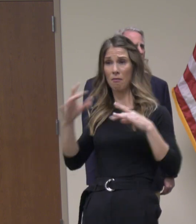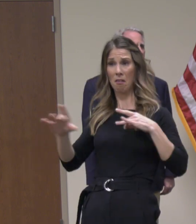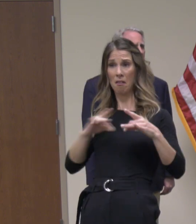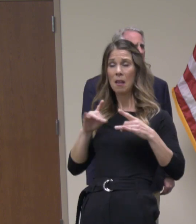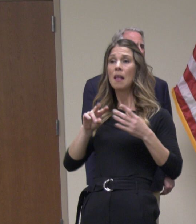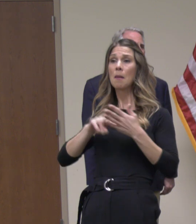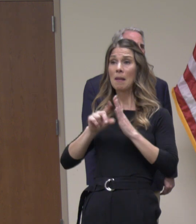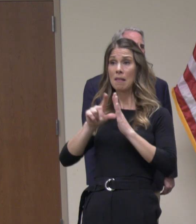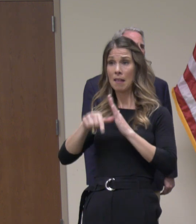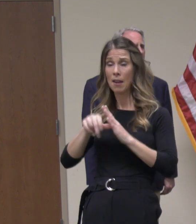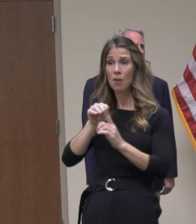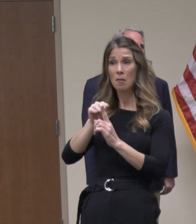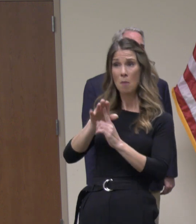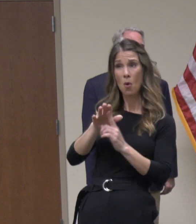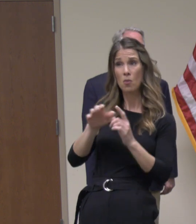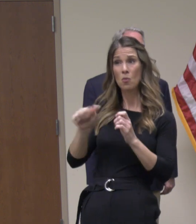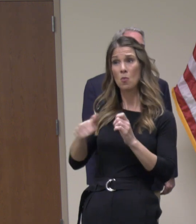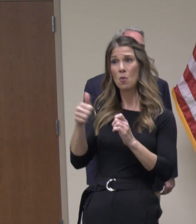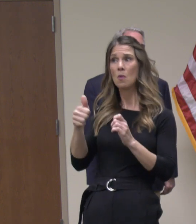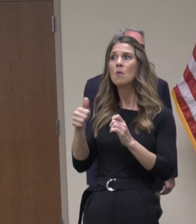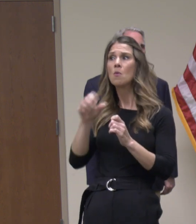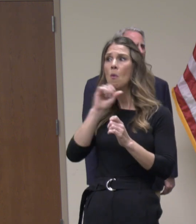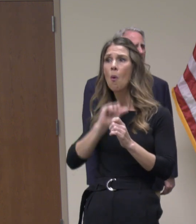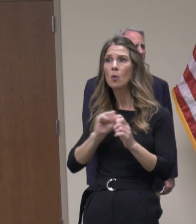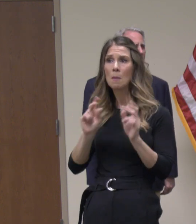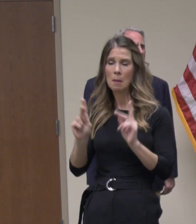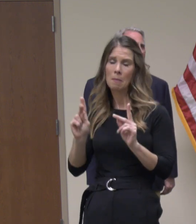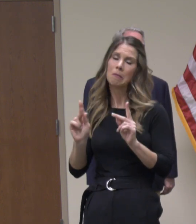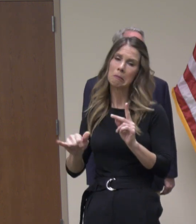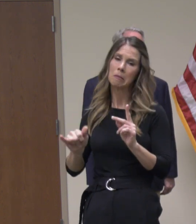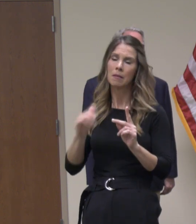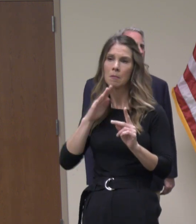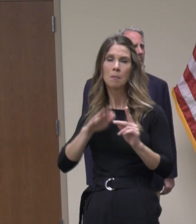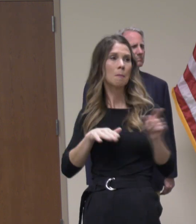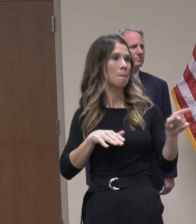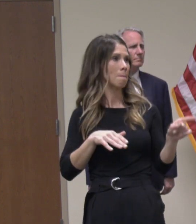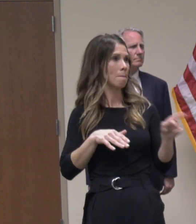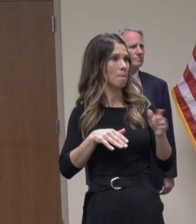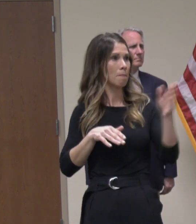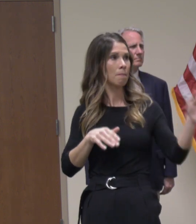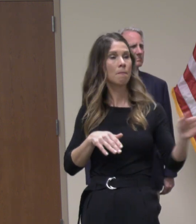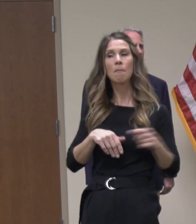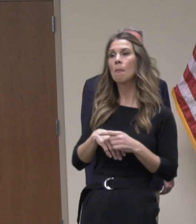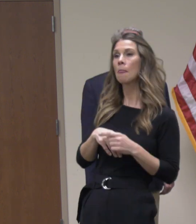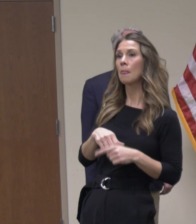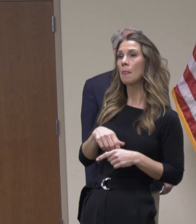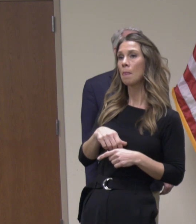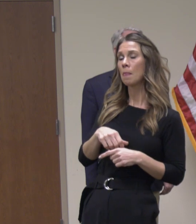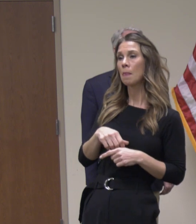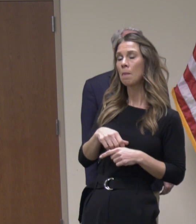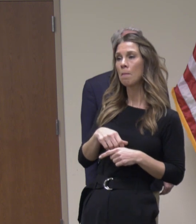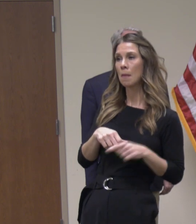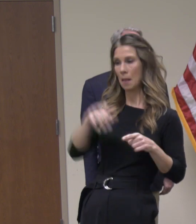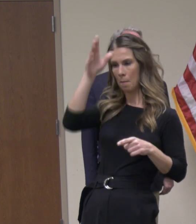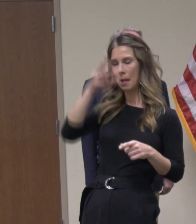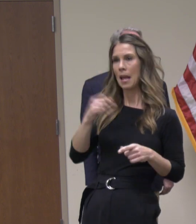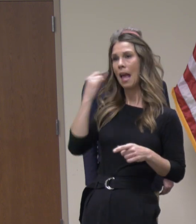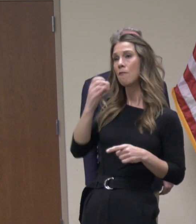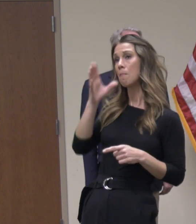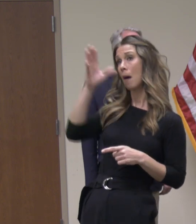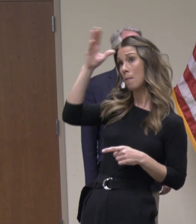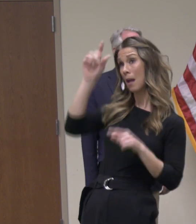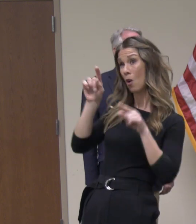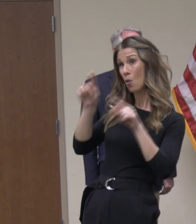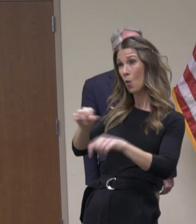so a similar question, if parents go to work, would it be better for a teenager